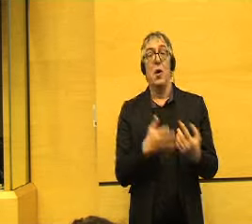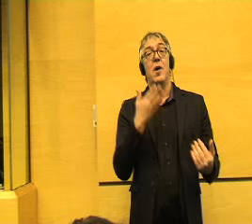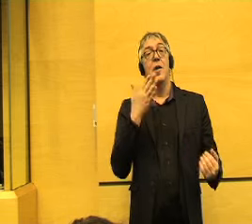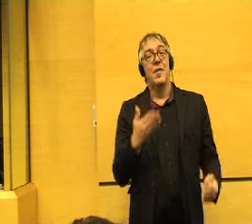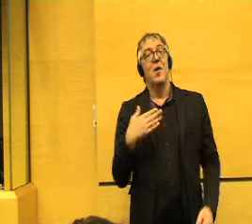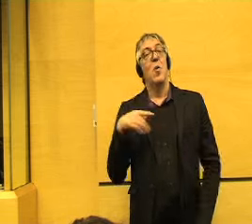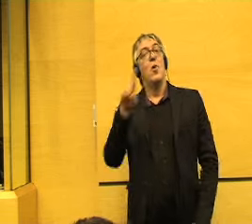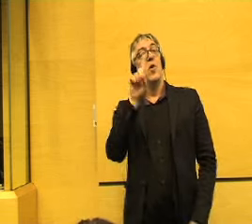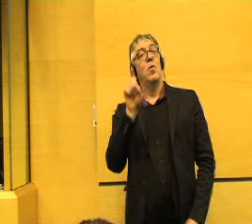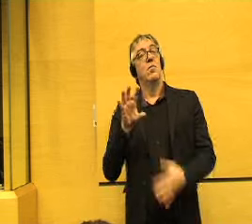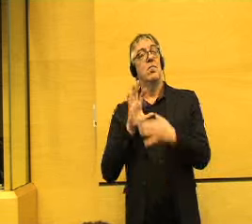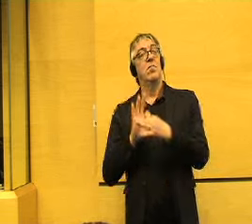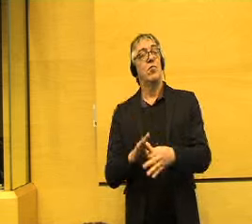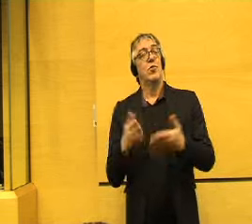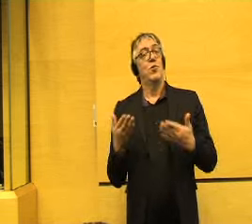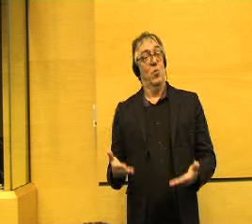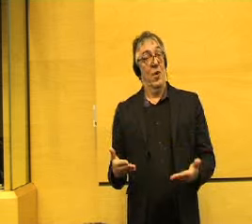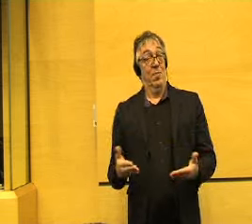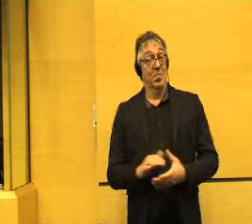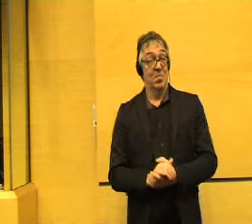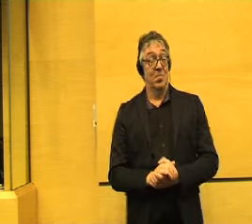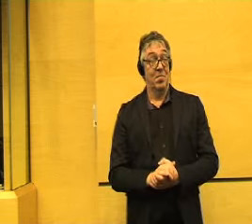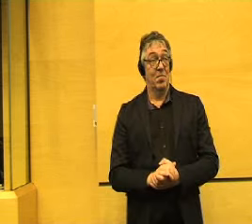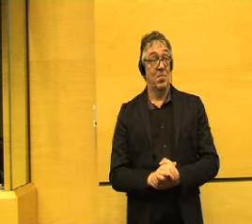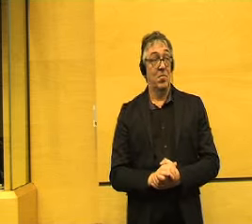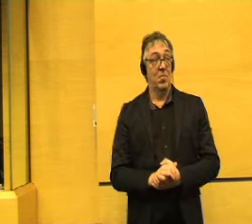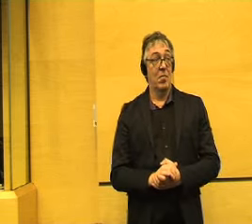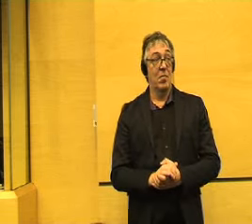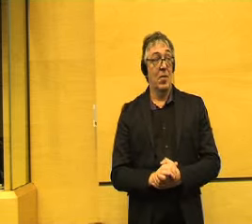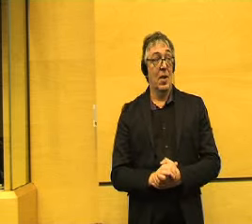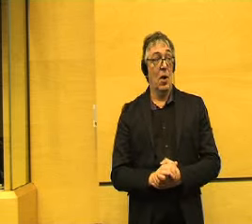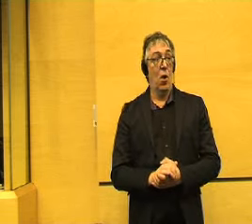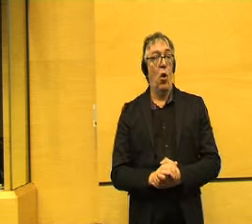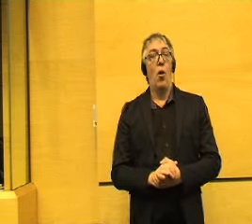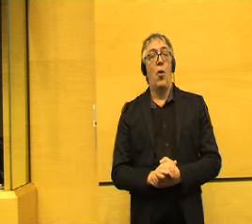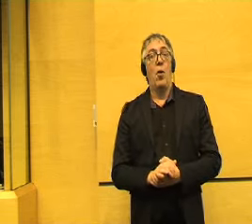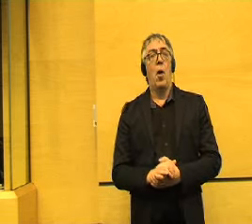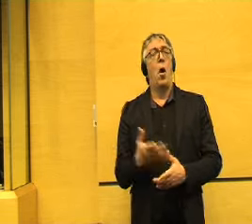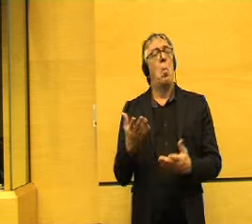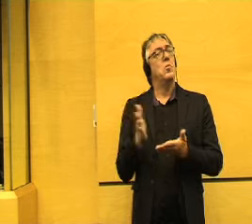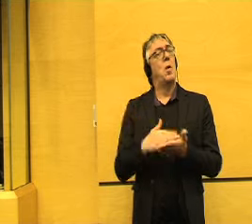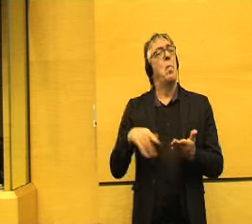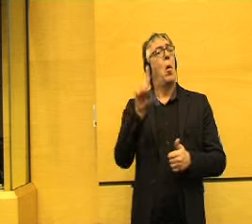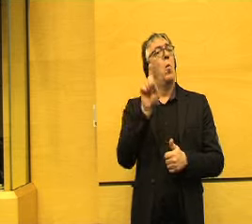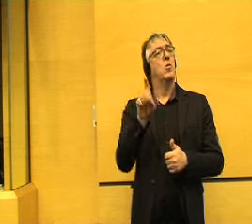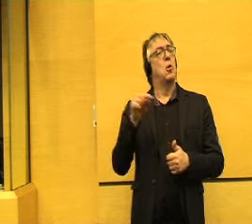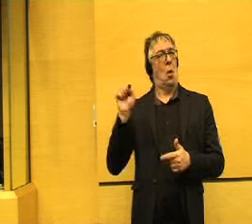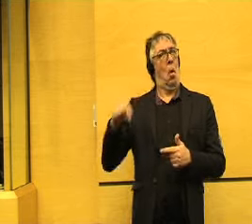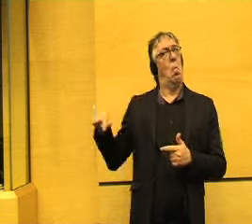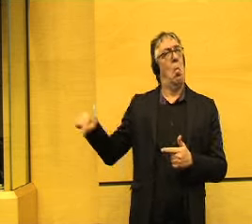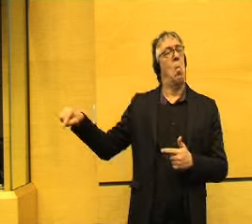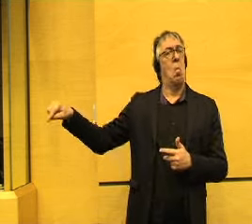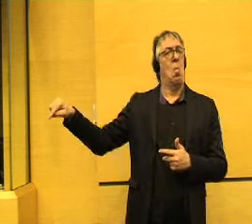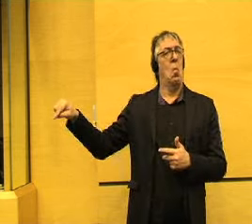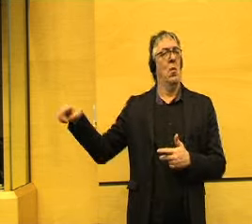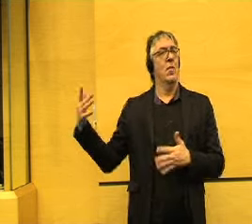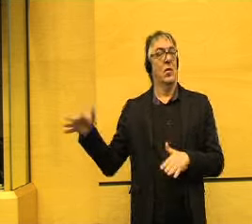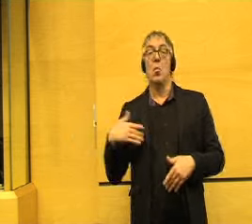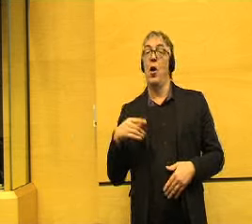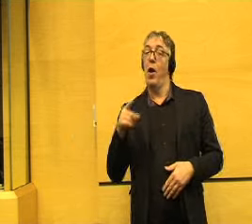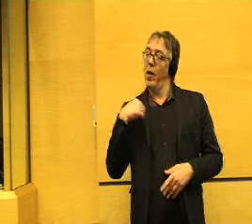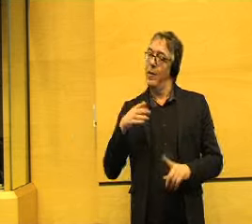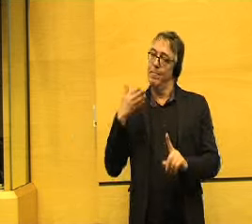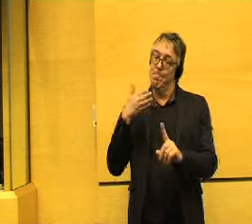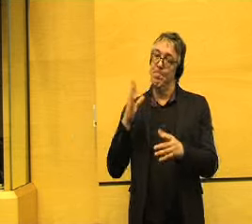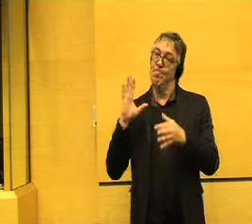questions for today. They've actually been dealt with, but I have a specific question on Article